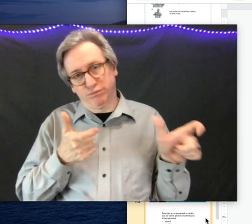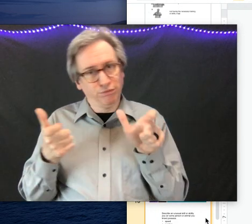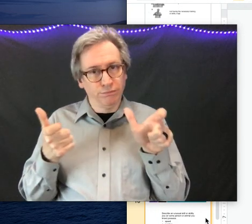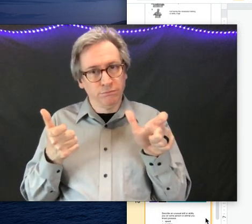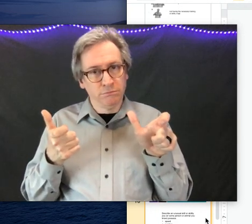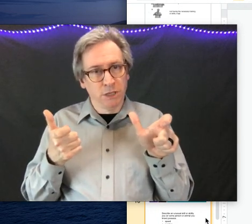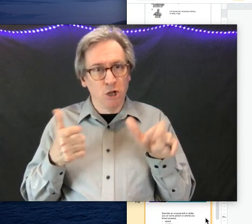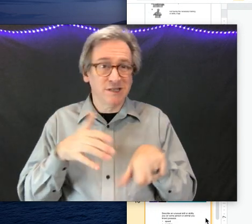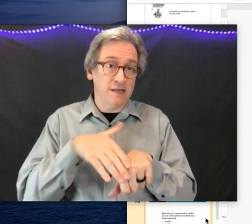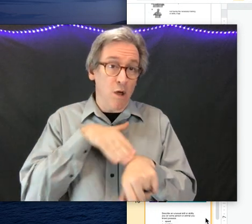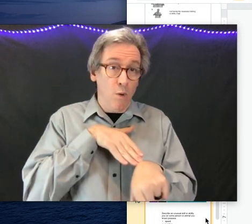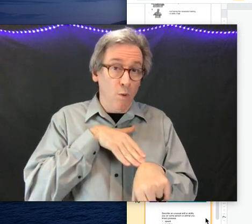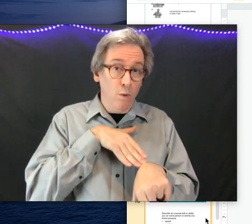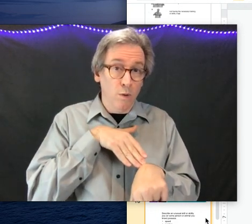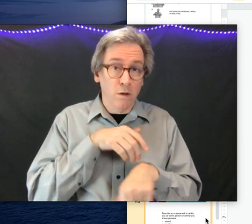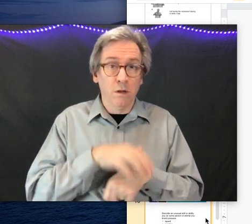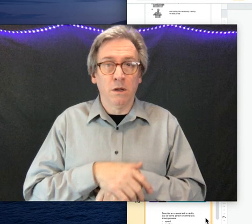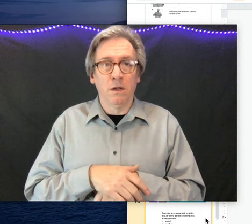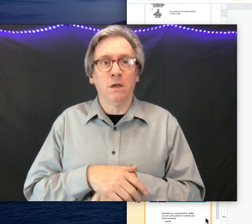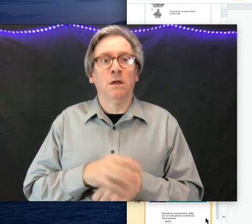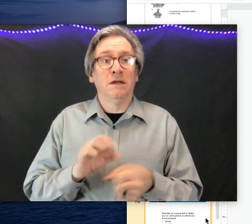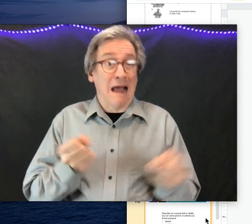fast, slow,